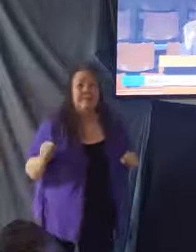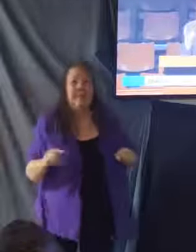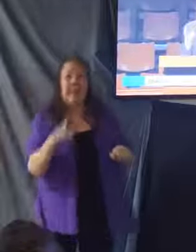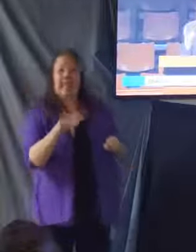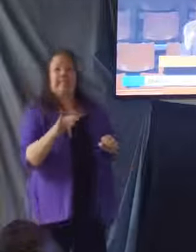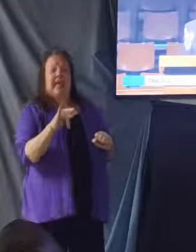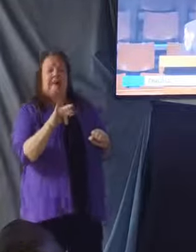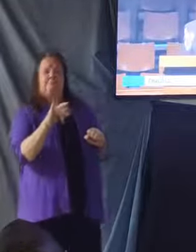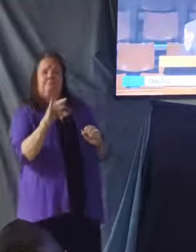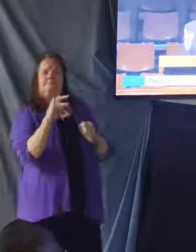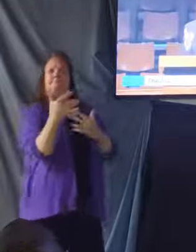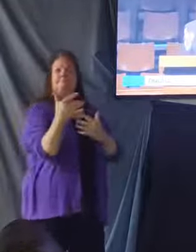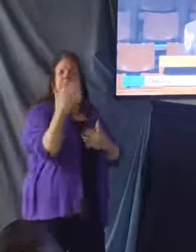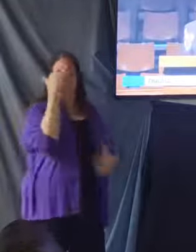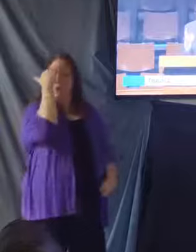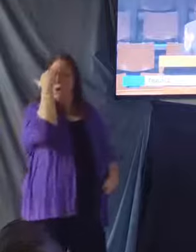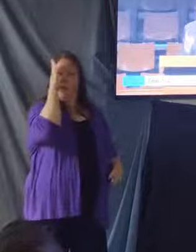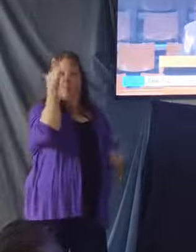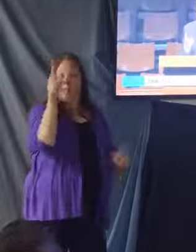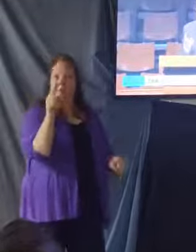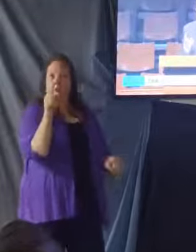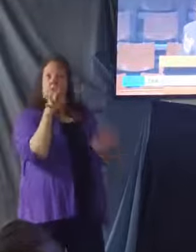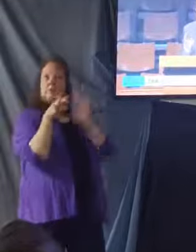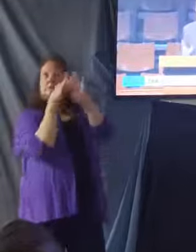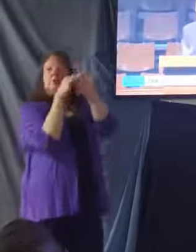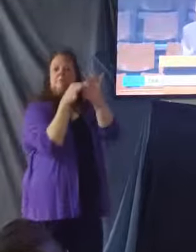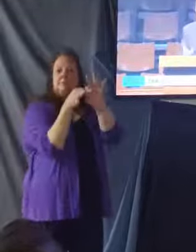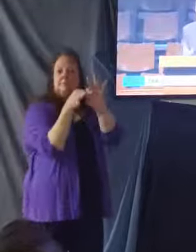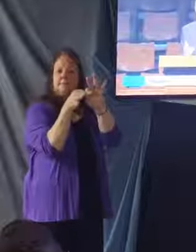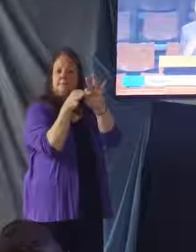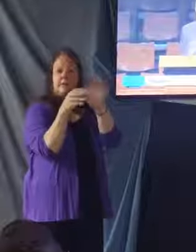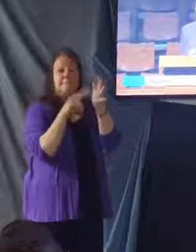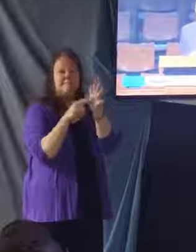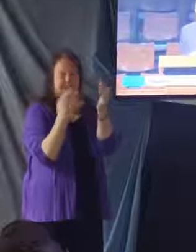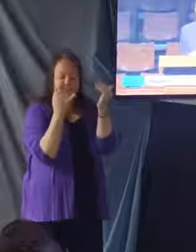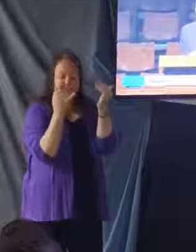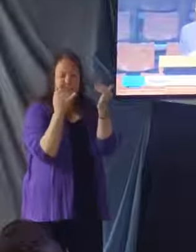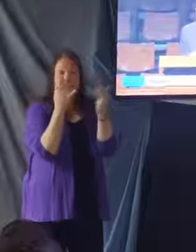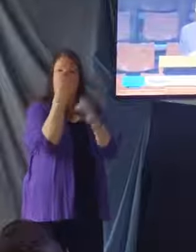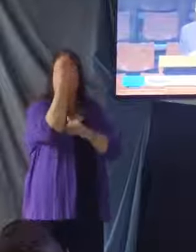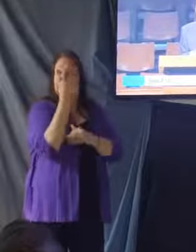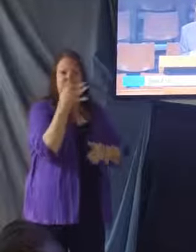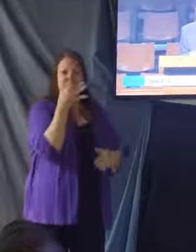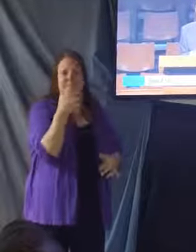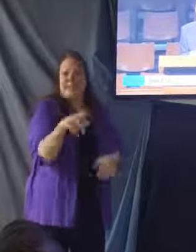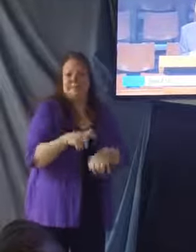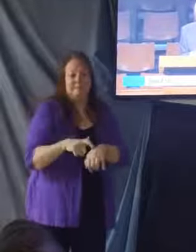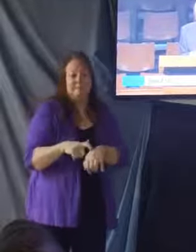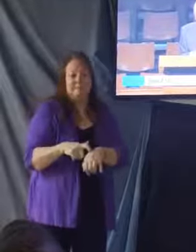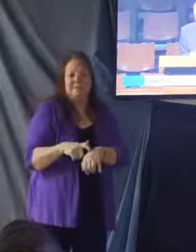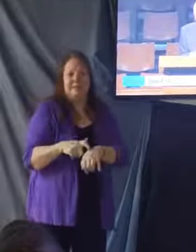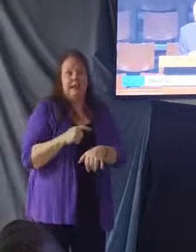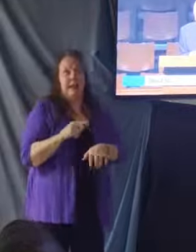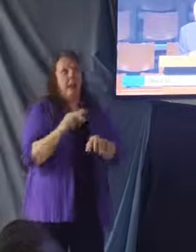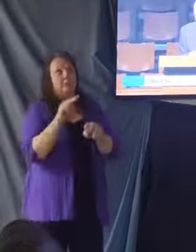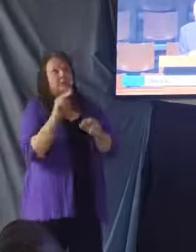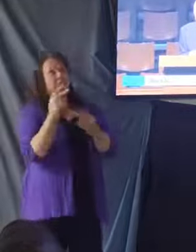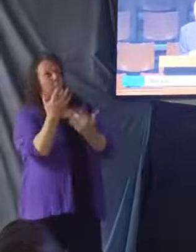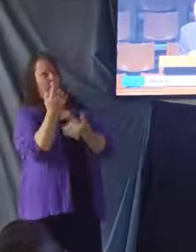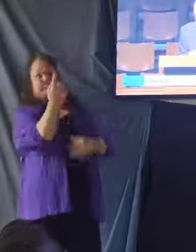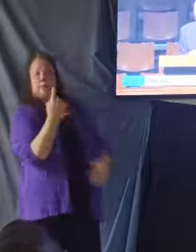There's expectancy. This ties to what we call the imminency of the Lord's return. We are expecting